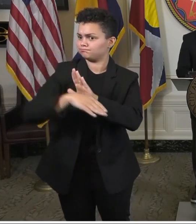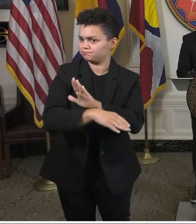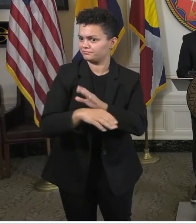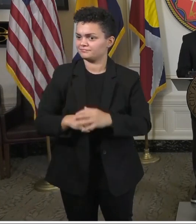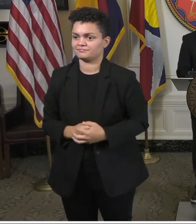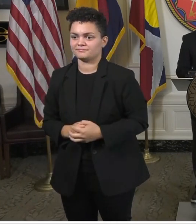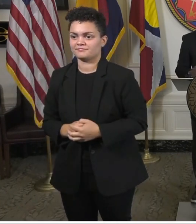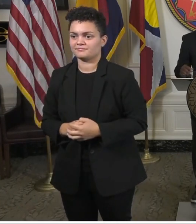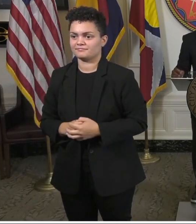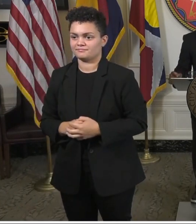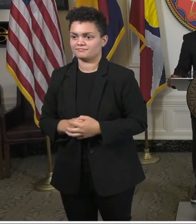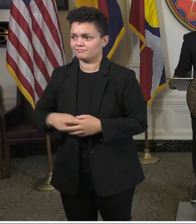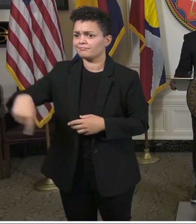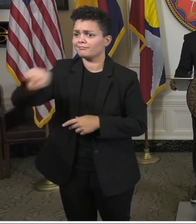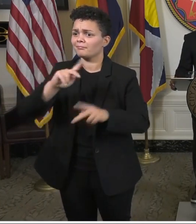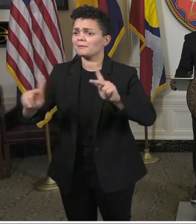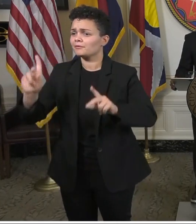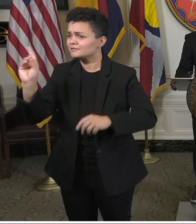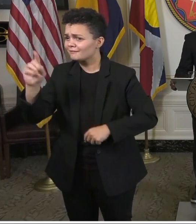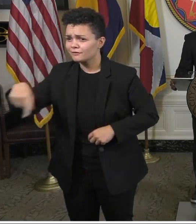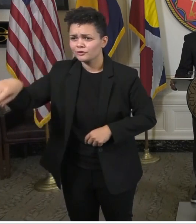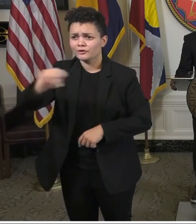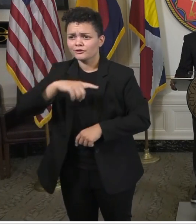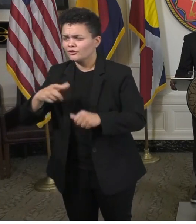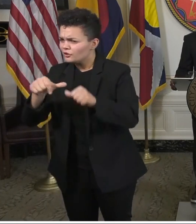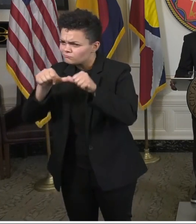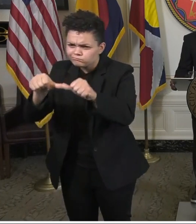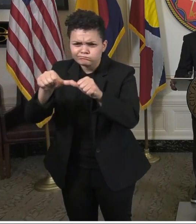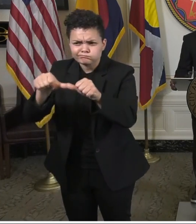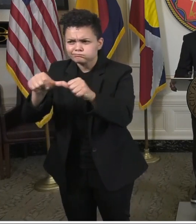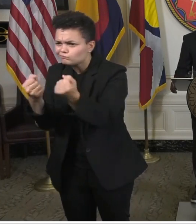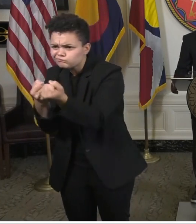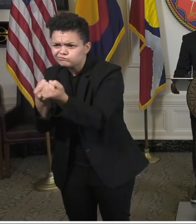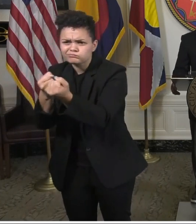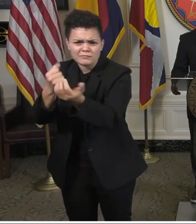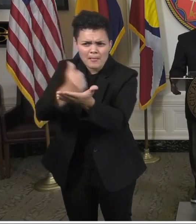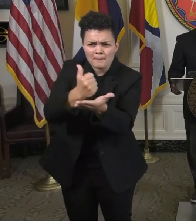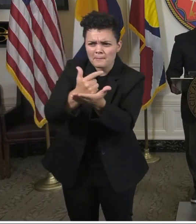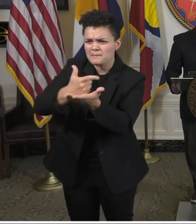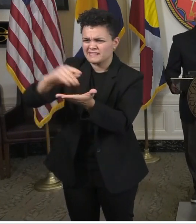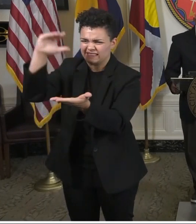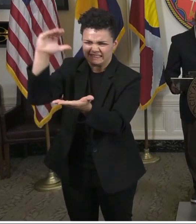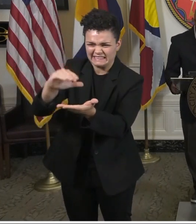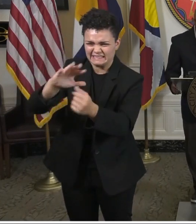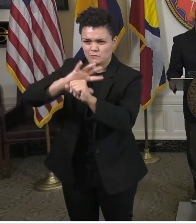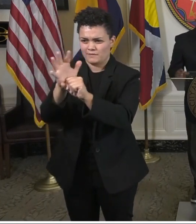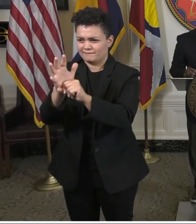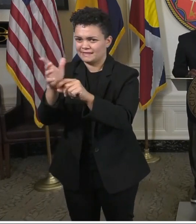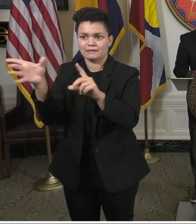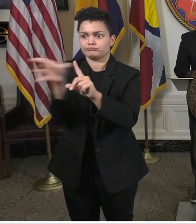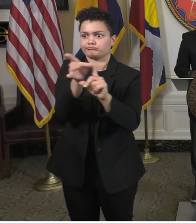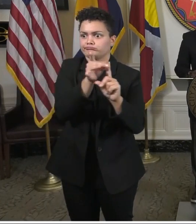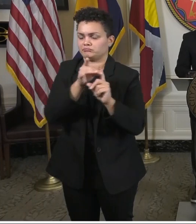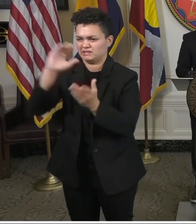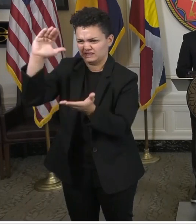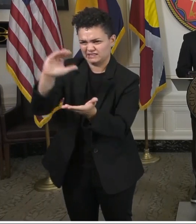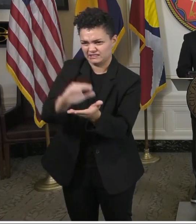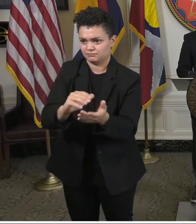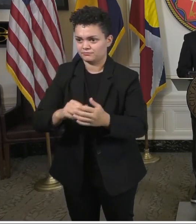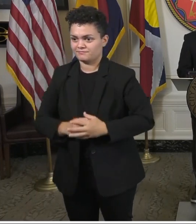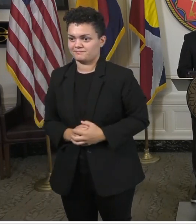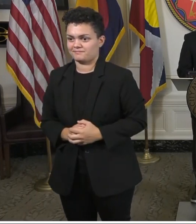difficult for a long period of time, 2020 will be known as the lost summer for all of us. Though it's more important to stay